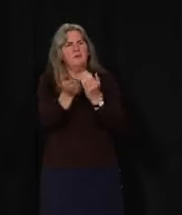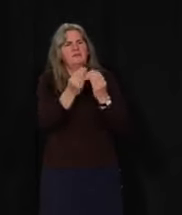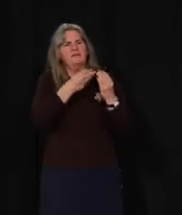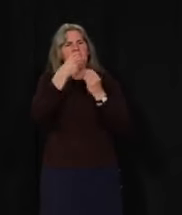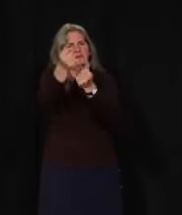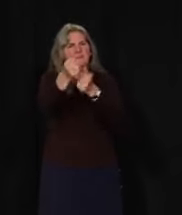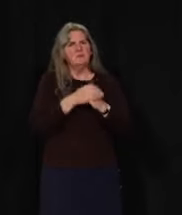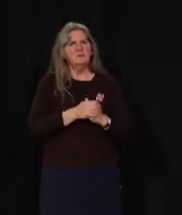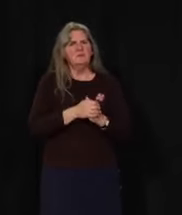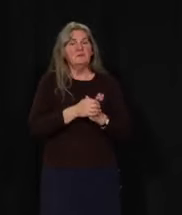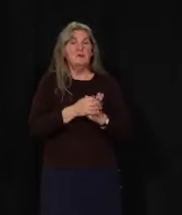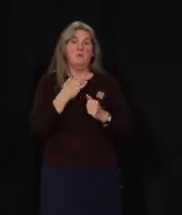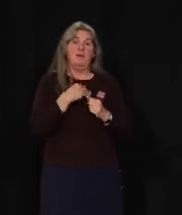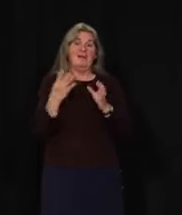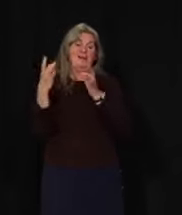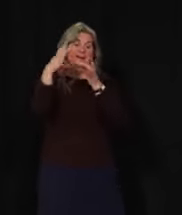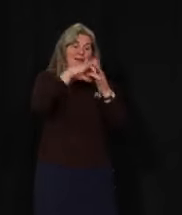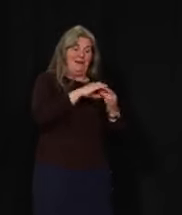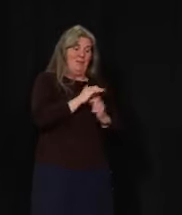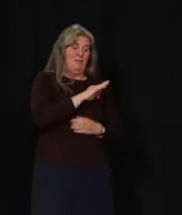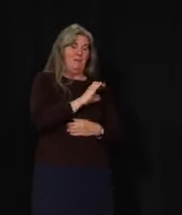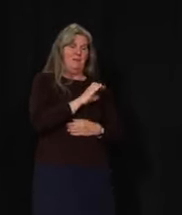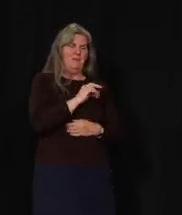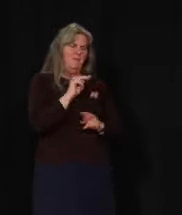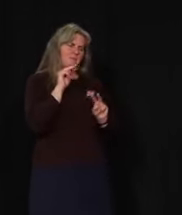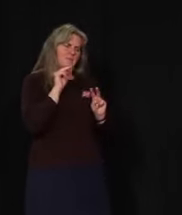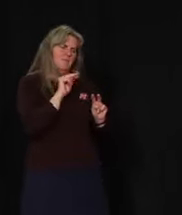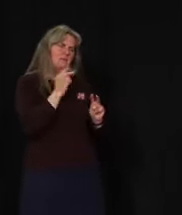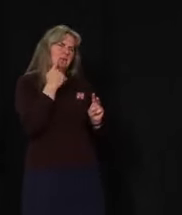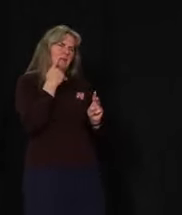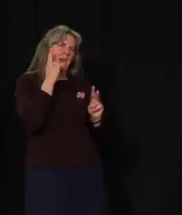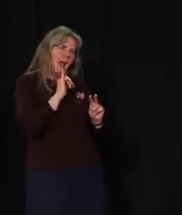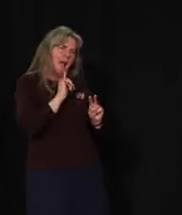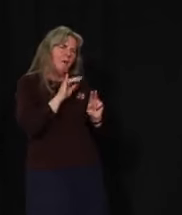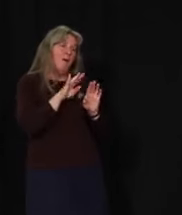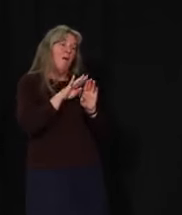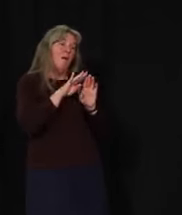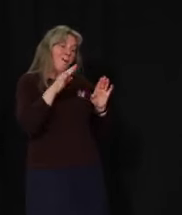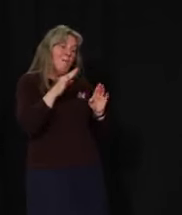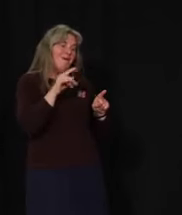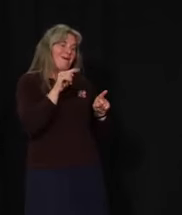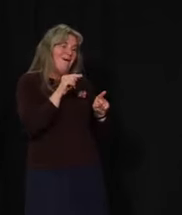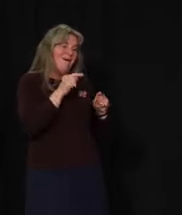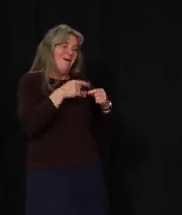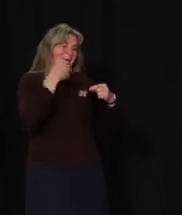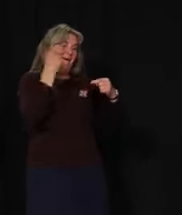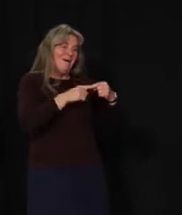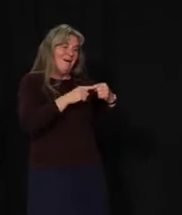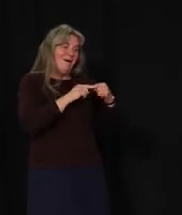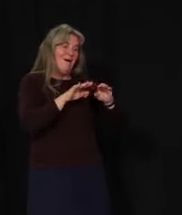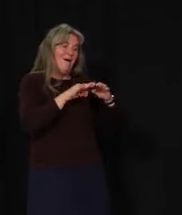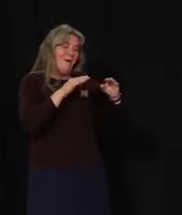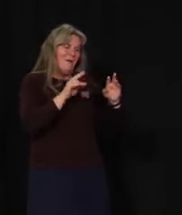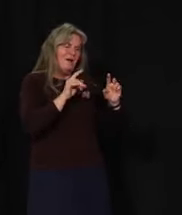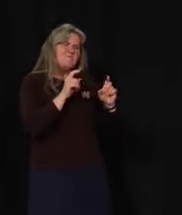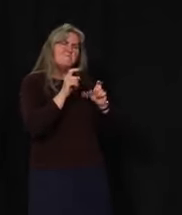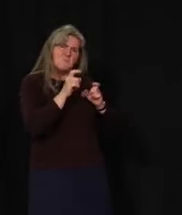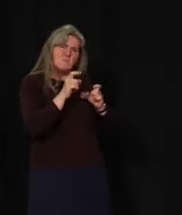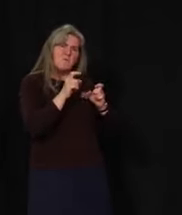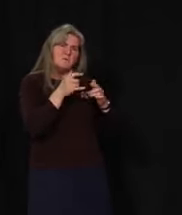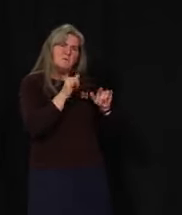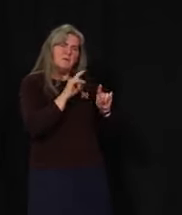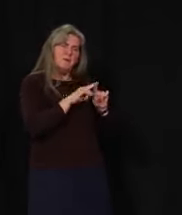bubble is an opportunity for us to see how well we do when we move away from enforcement at the borders to a controlled entry that will